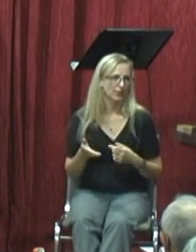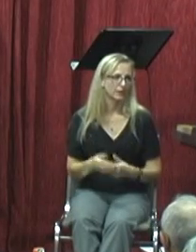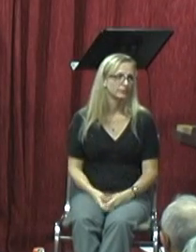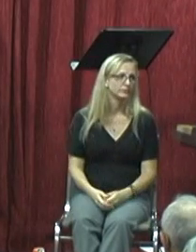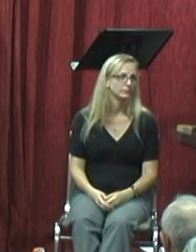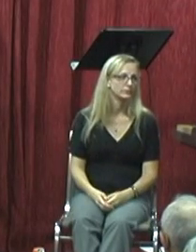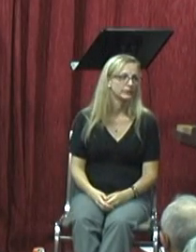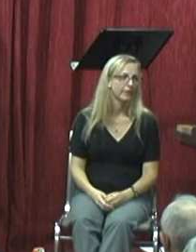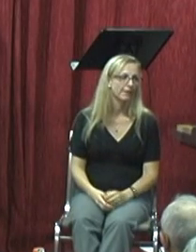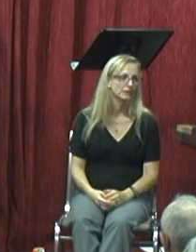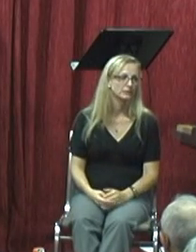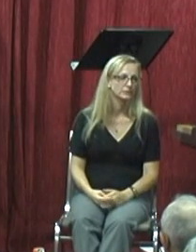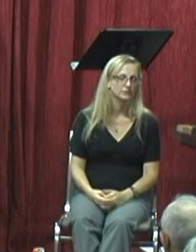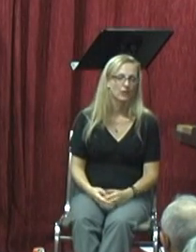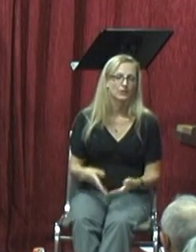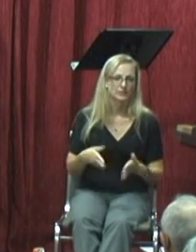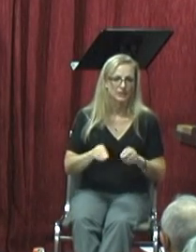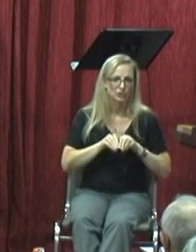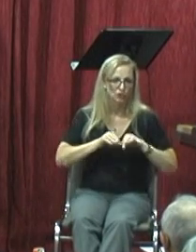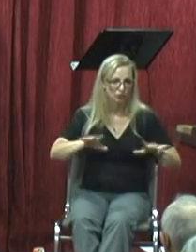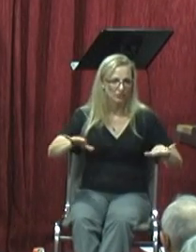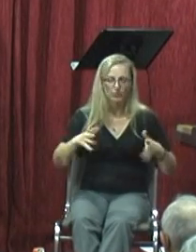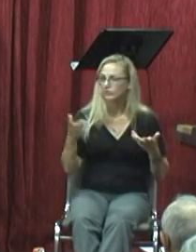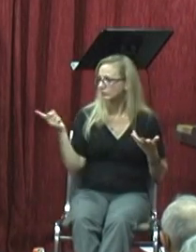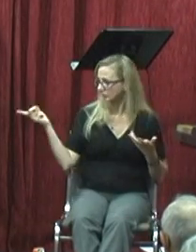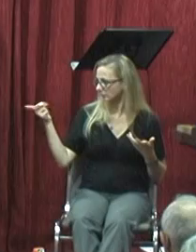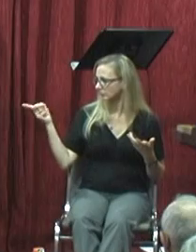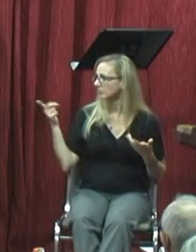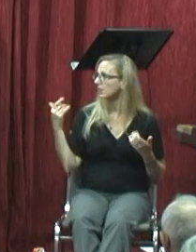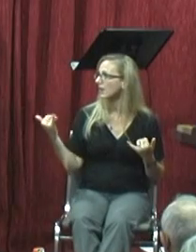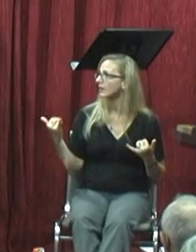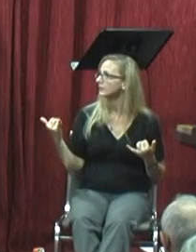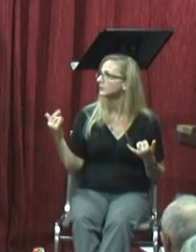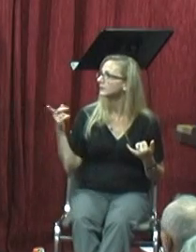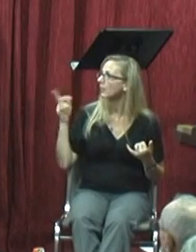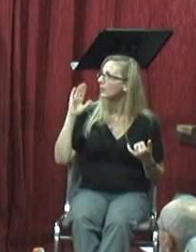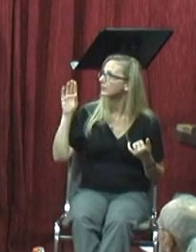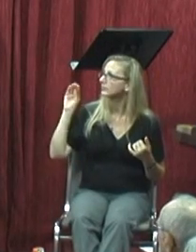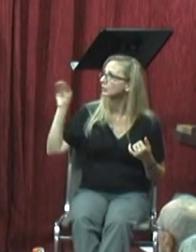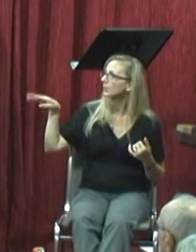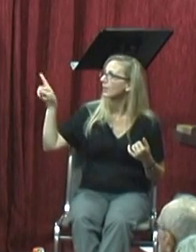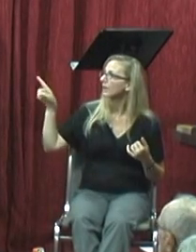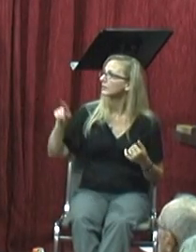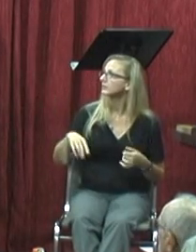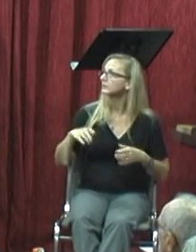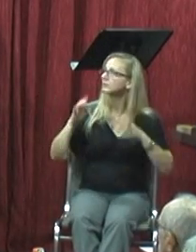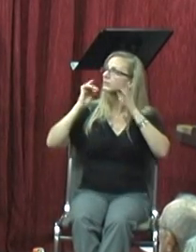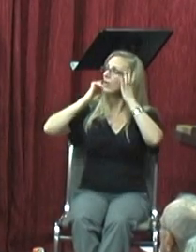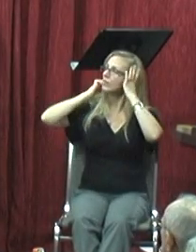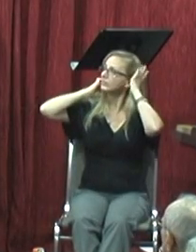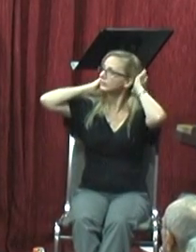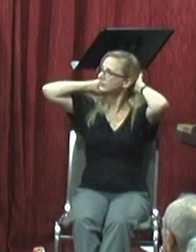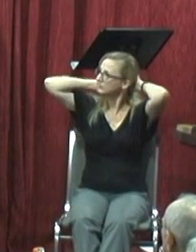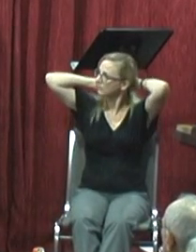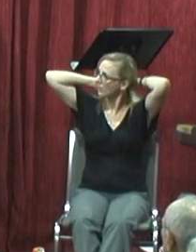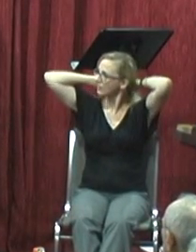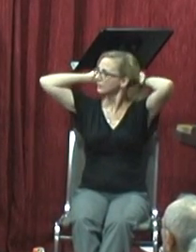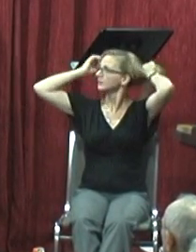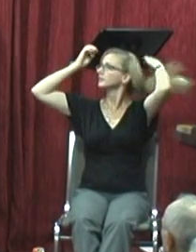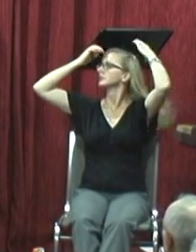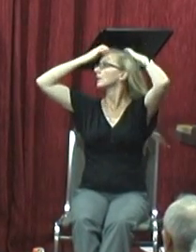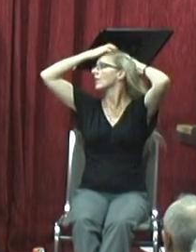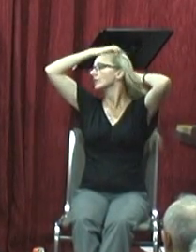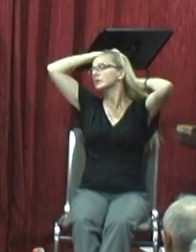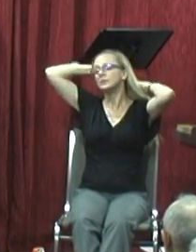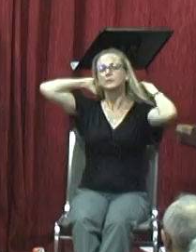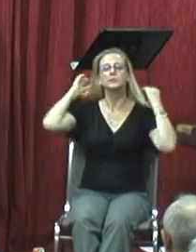So let's distribute the elements. And I'm going to put up here this slide, which, as we're distributing elements, you can just kind of meditate